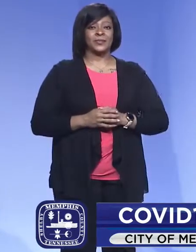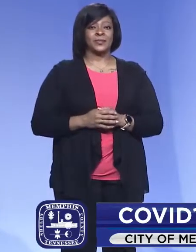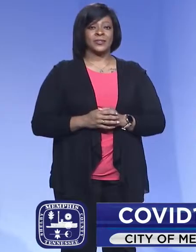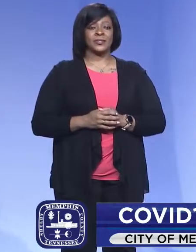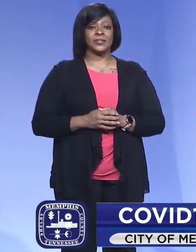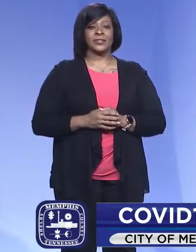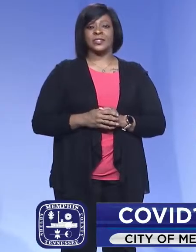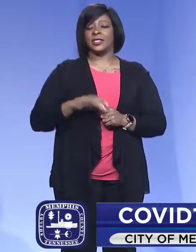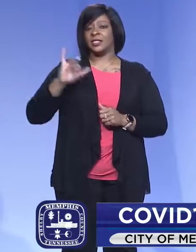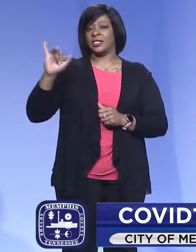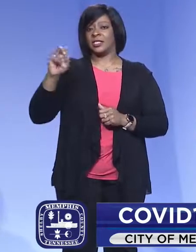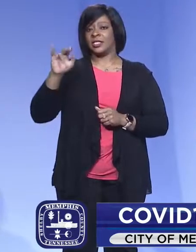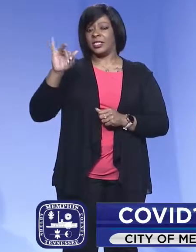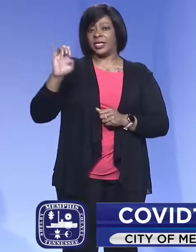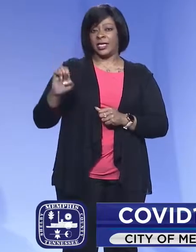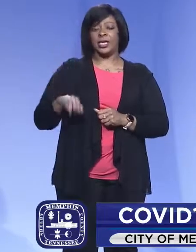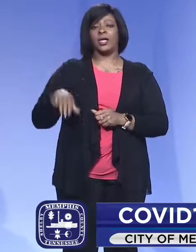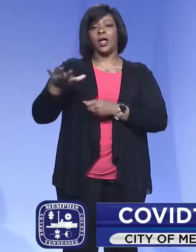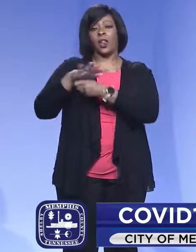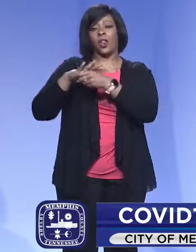Jenny DePrizio, Local 24.